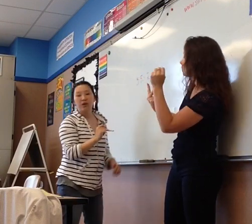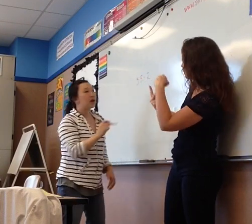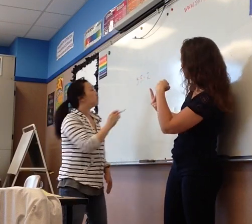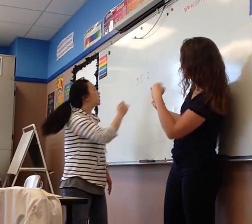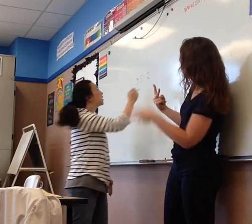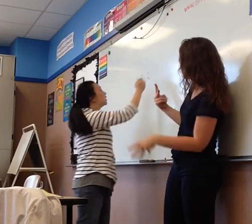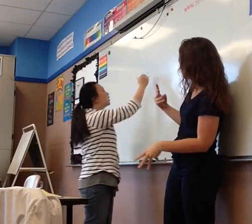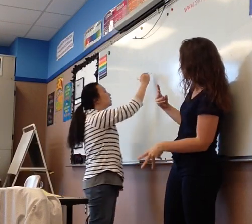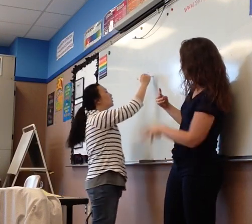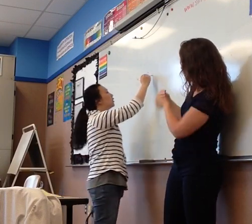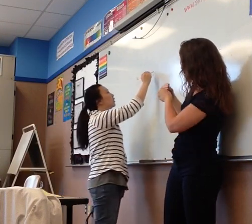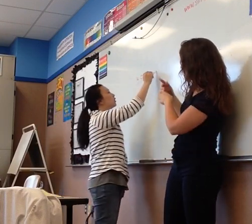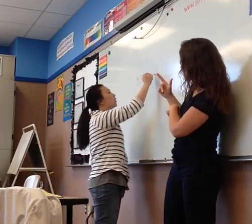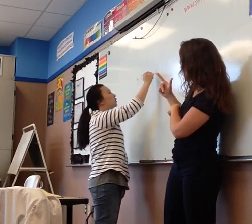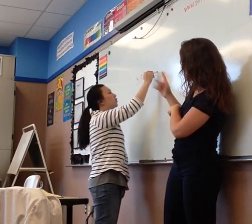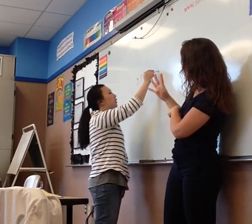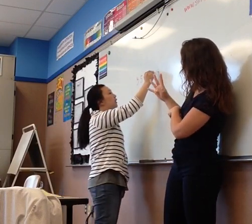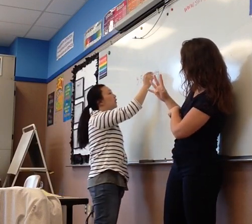plus 24. plus